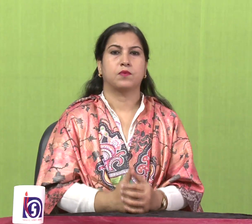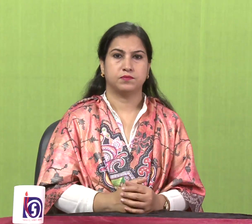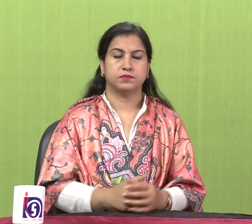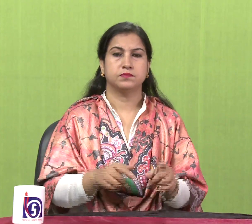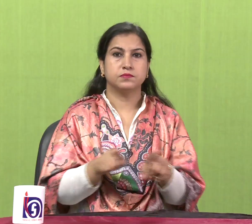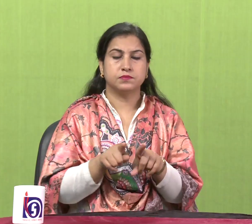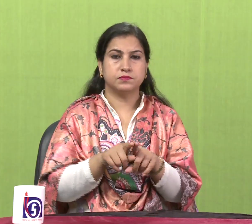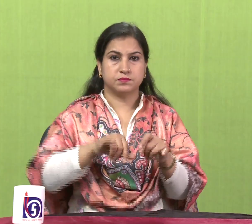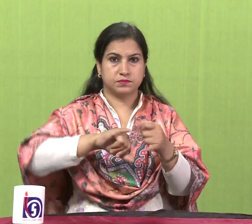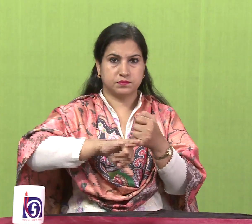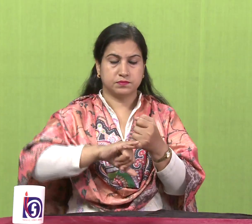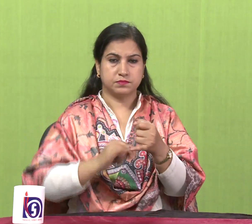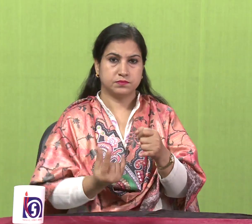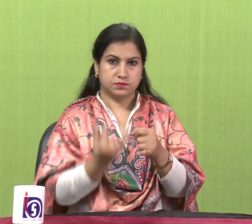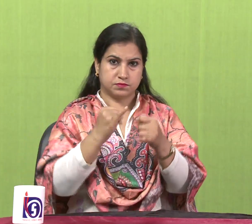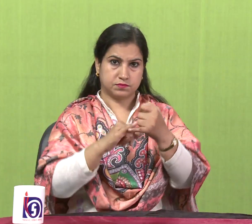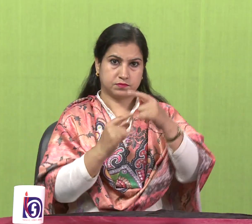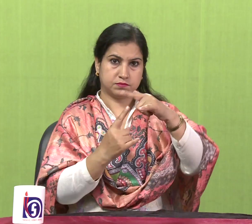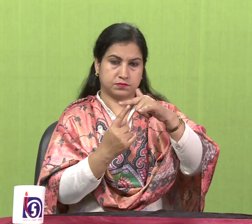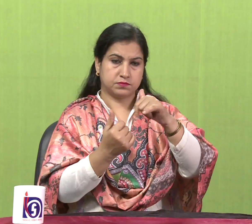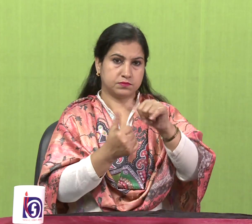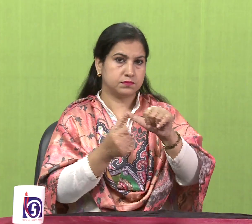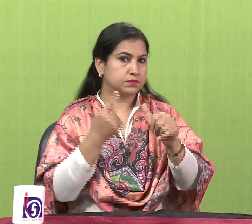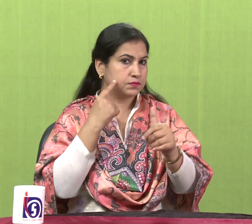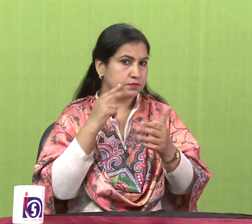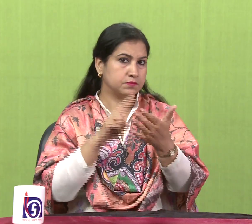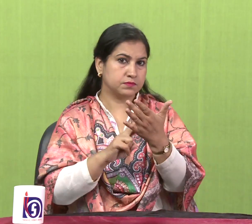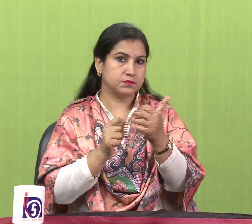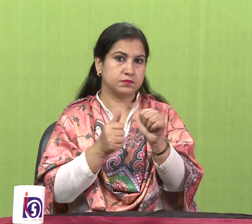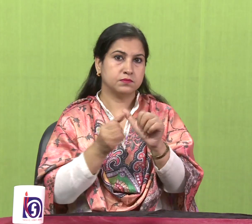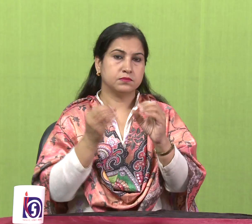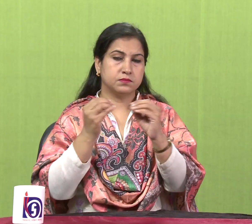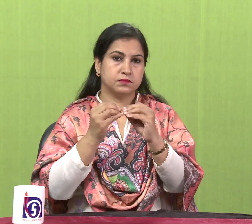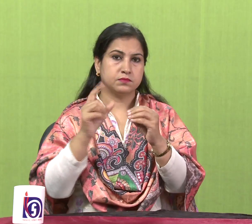sustainable development.